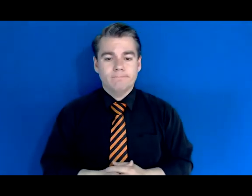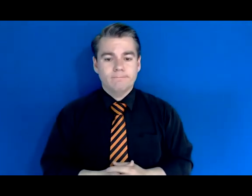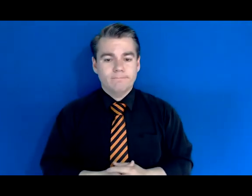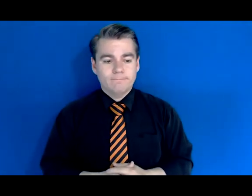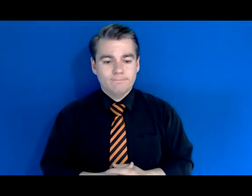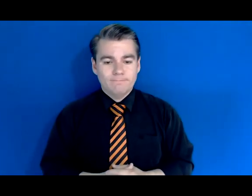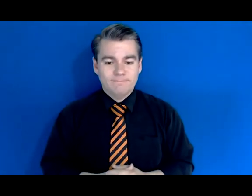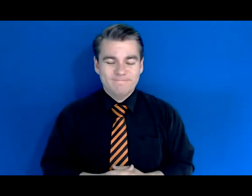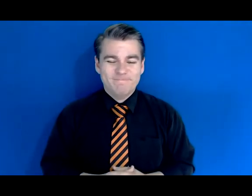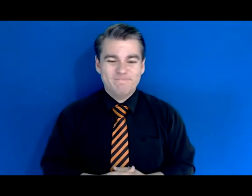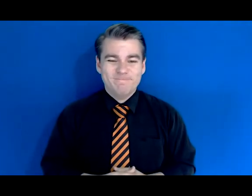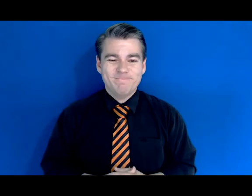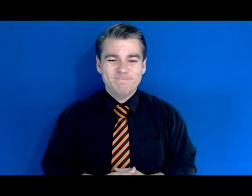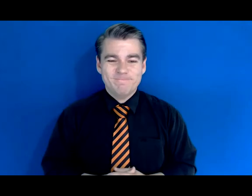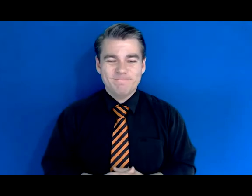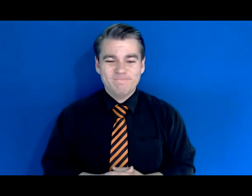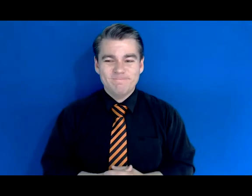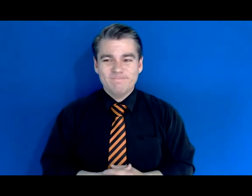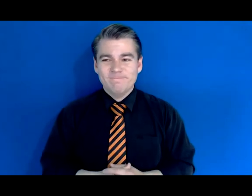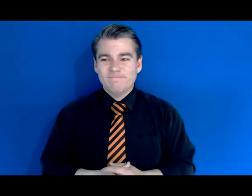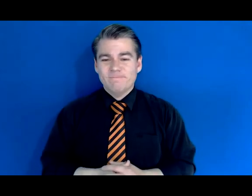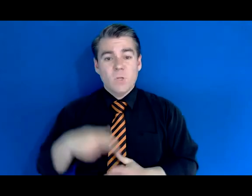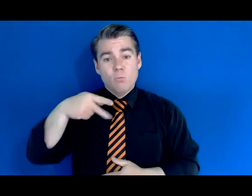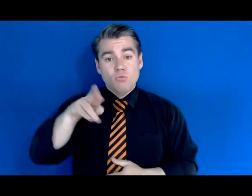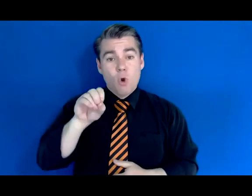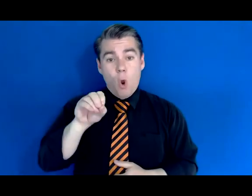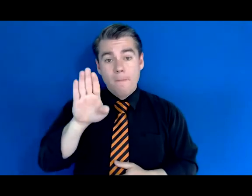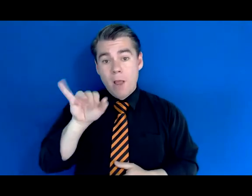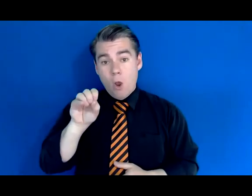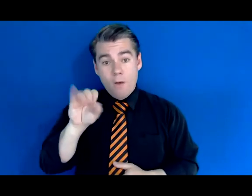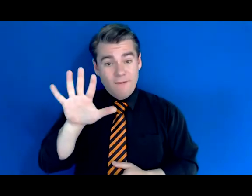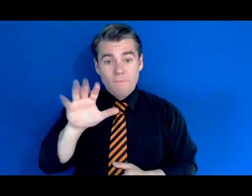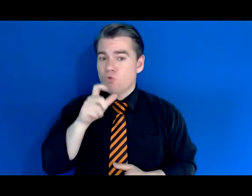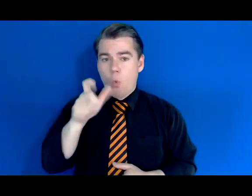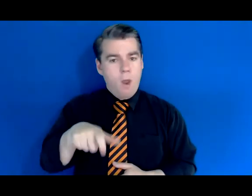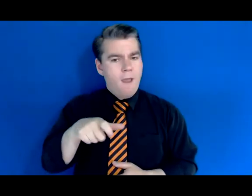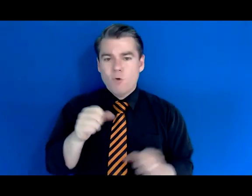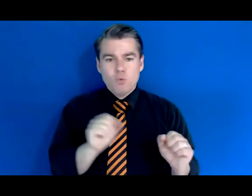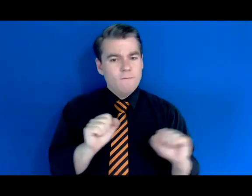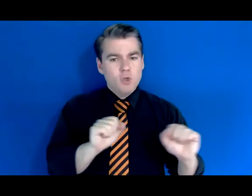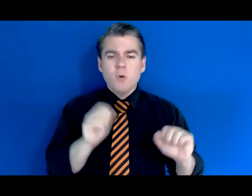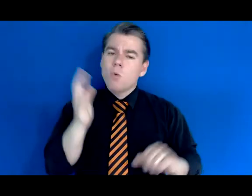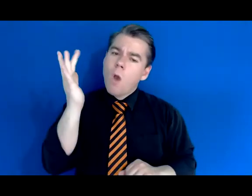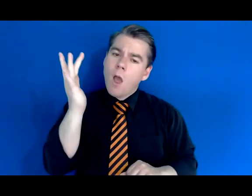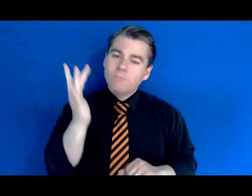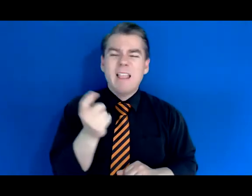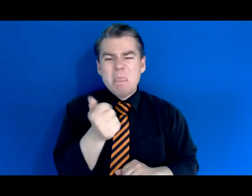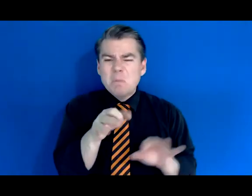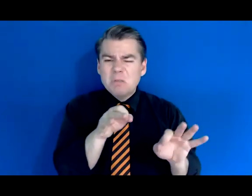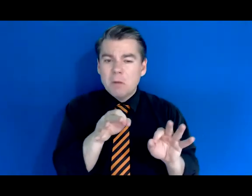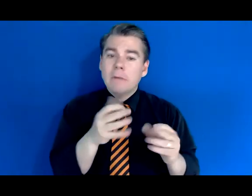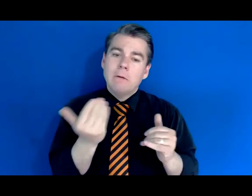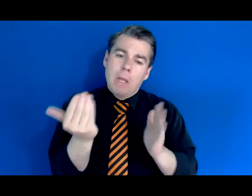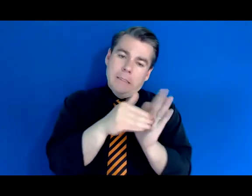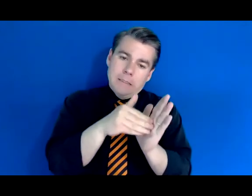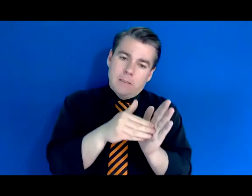All right. Why doesn't ProBio 5 need to be refrigerated? We touched on this a little bit, but I'm just going to touch on it one more time because this is an